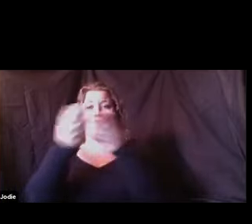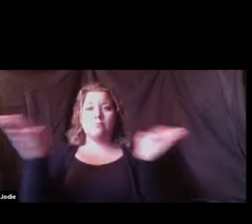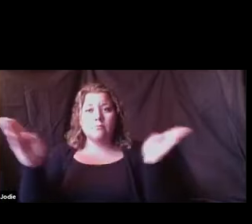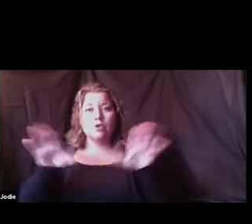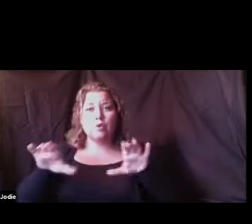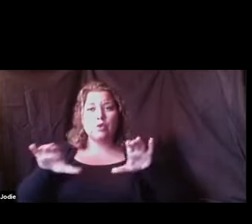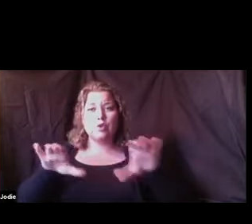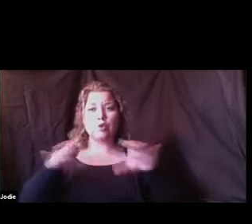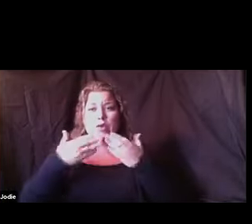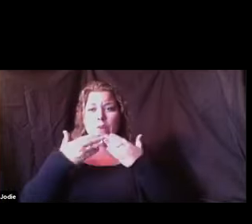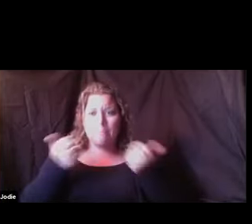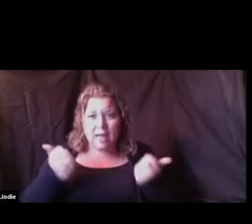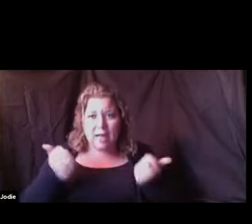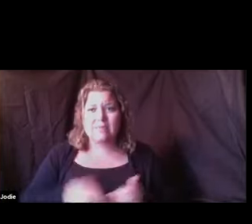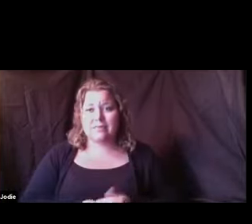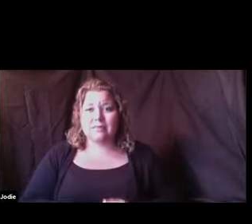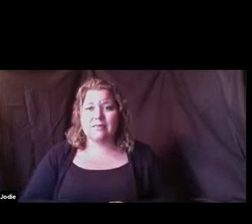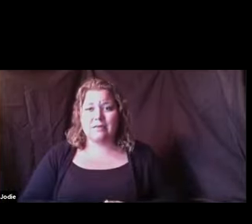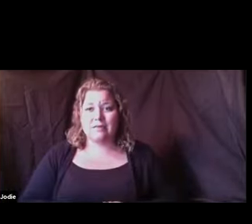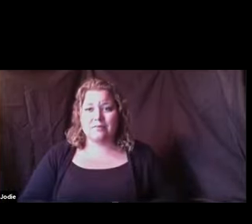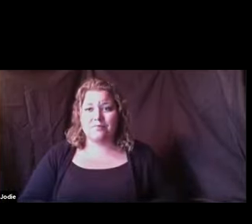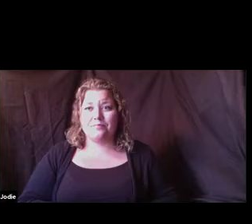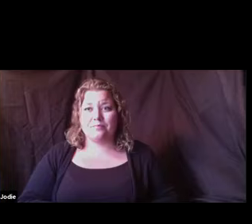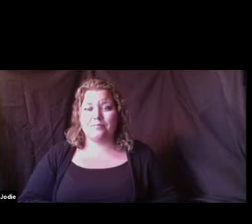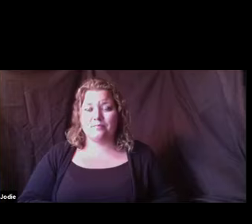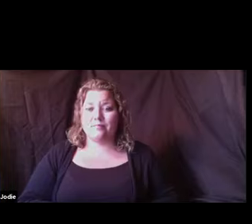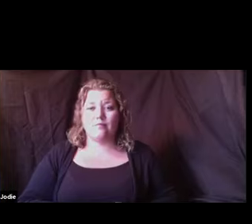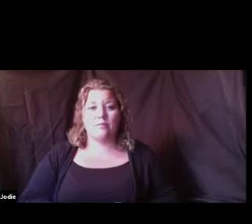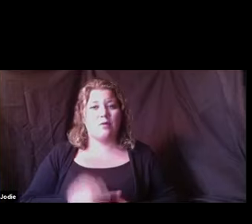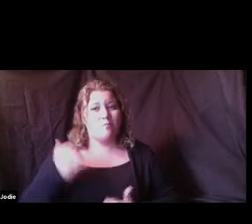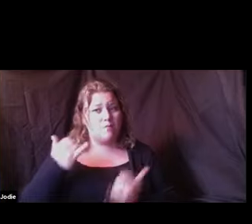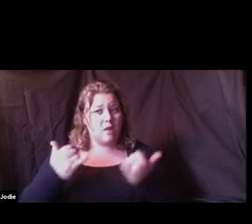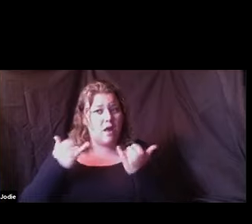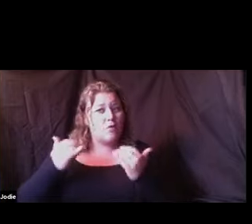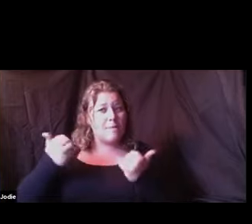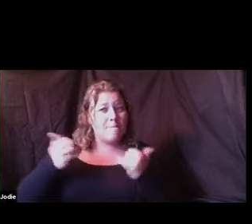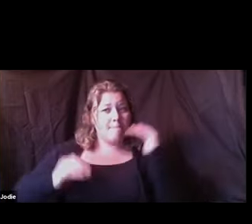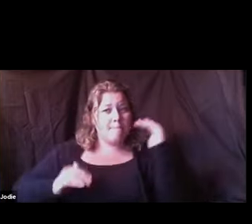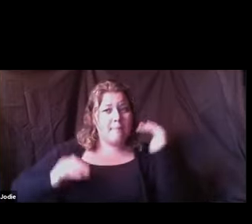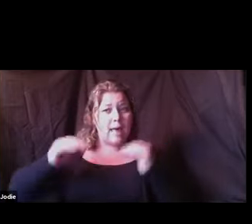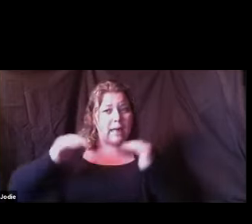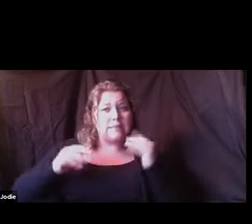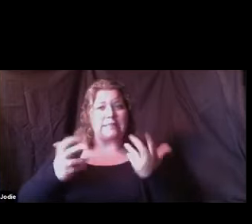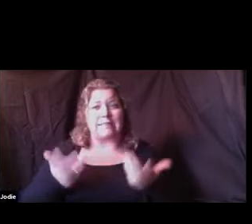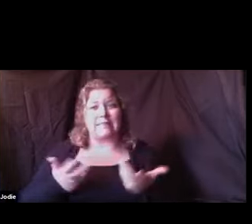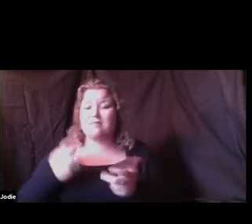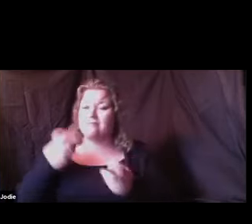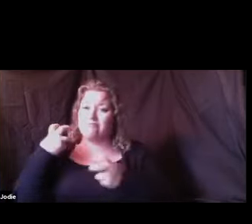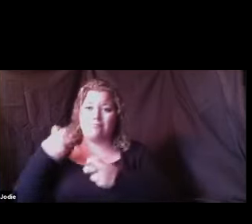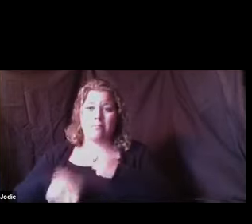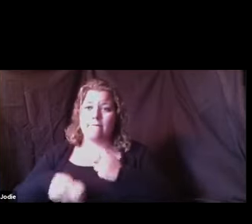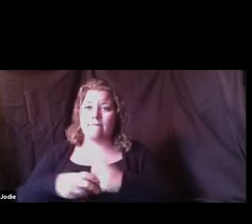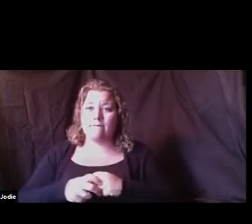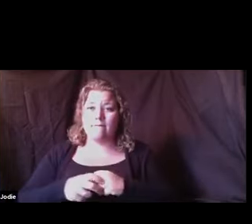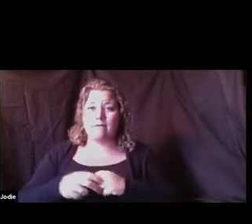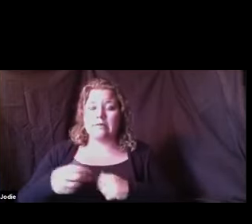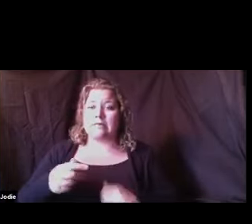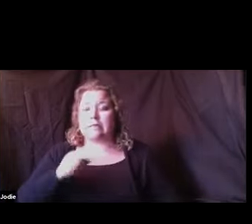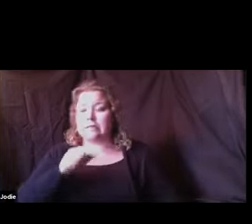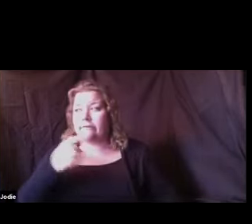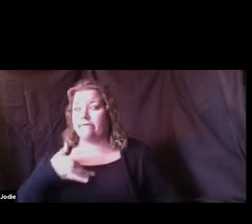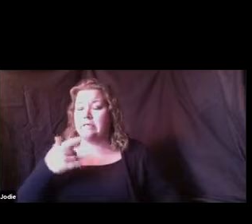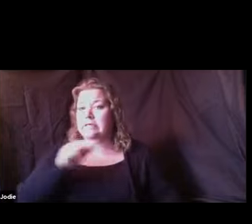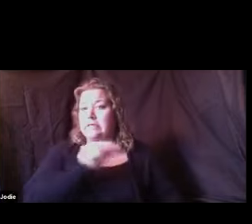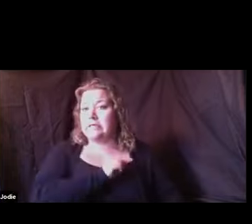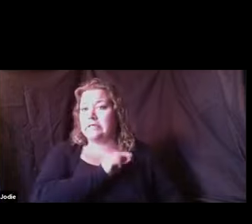very best. It is such a balance. We don't want you to feel guilty if you've